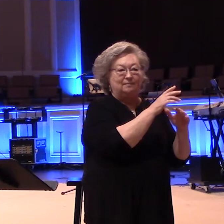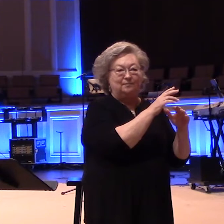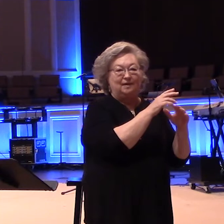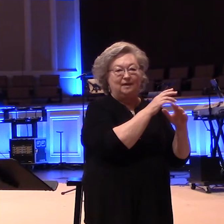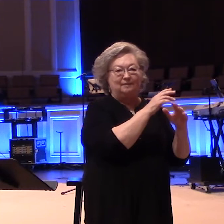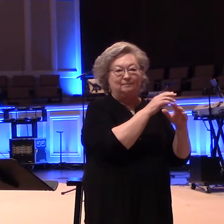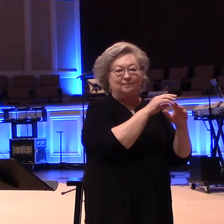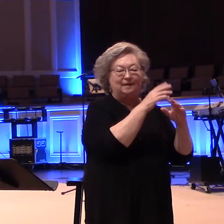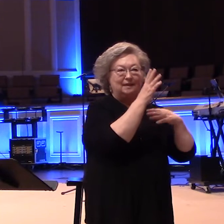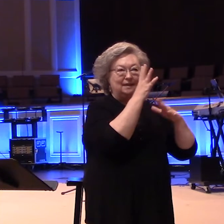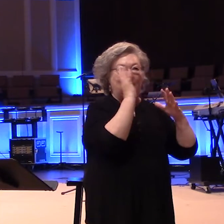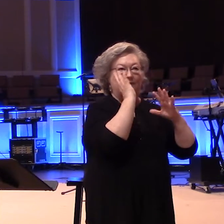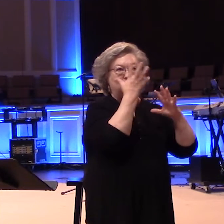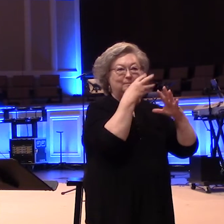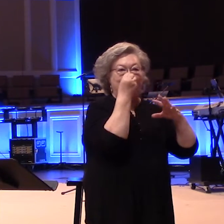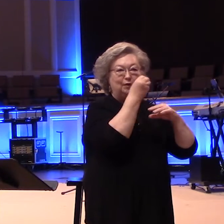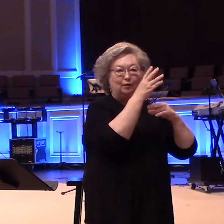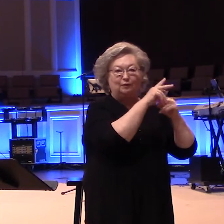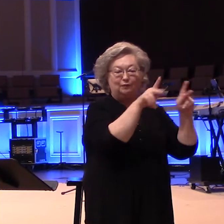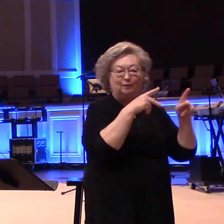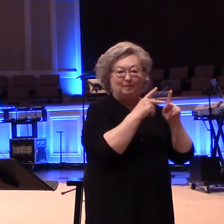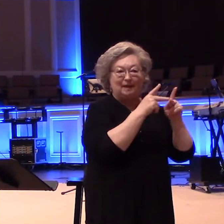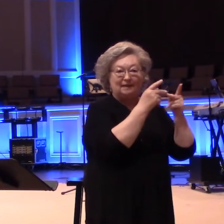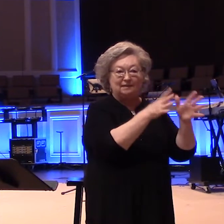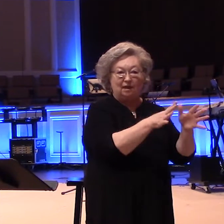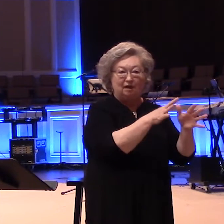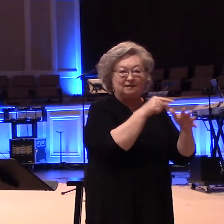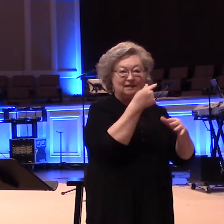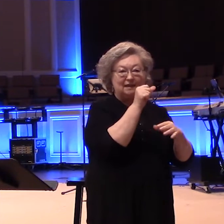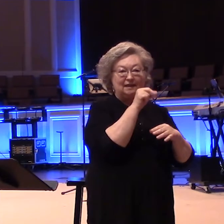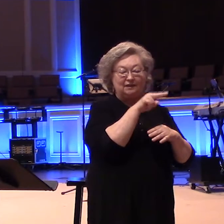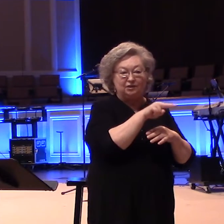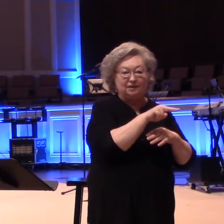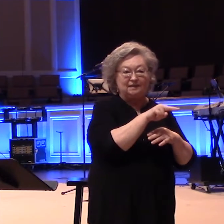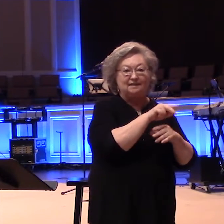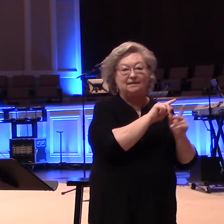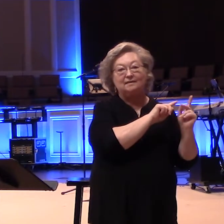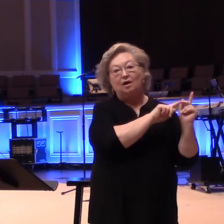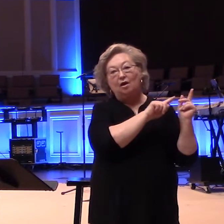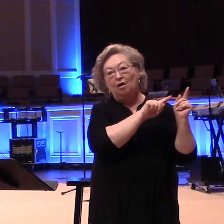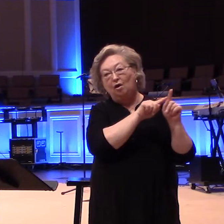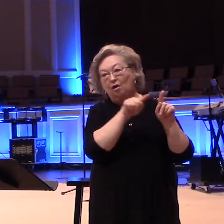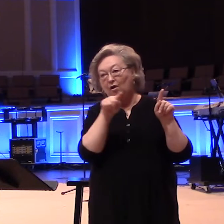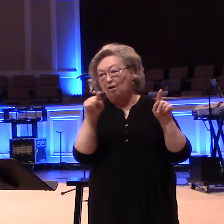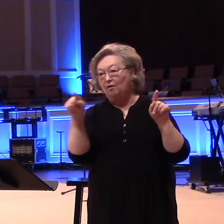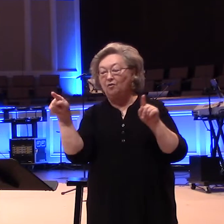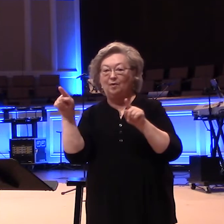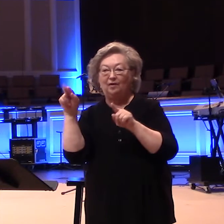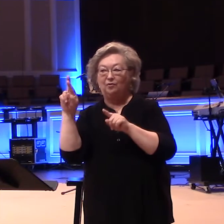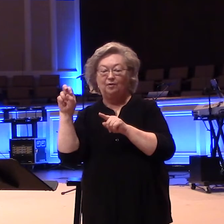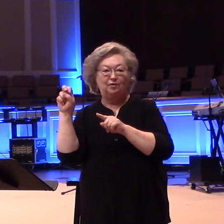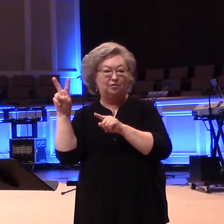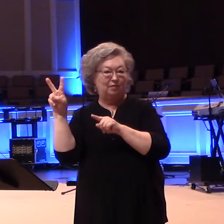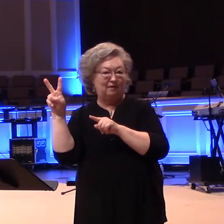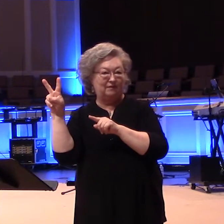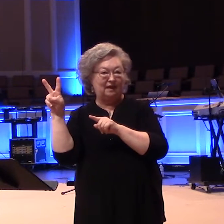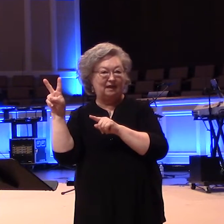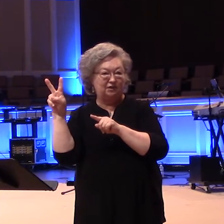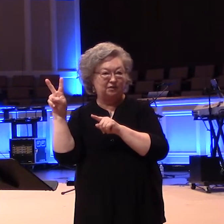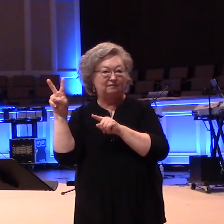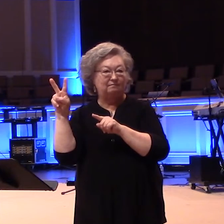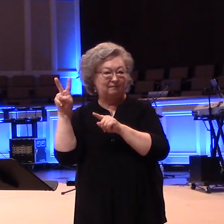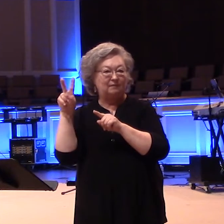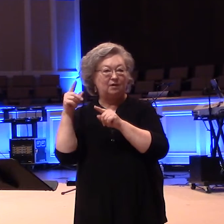The city of God, the dwelling of God, home again with God forever. That's the whole point of the Bible. And